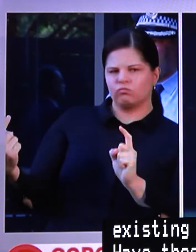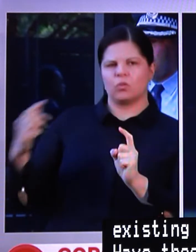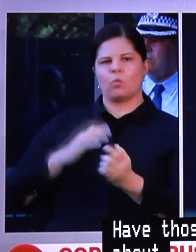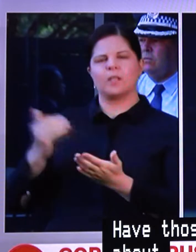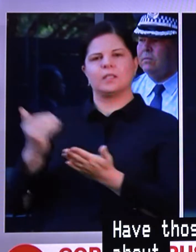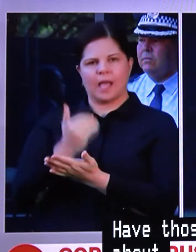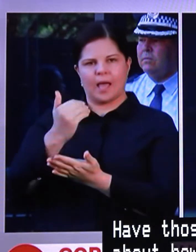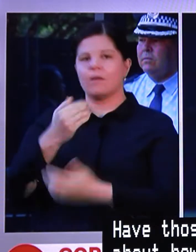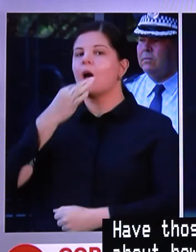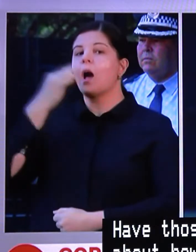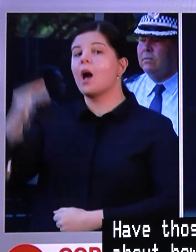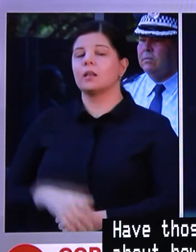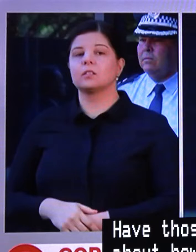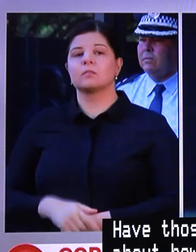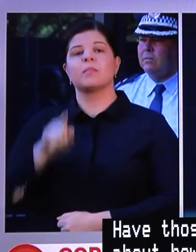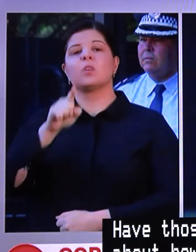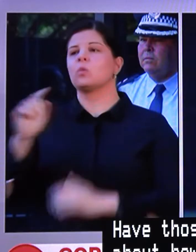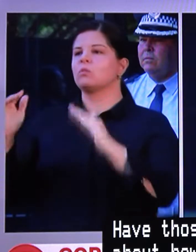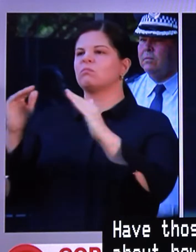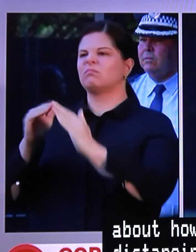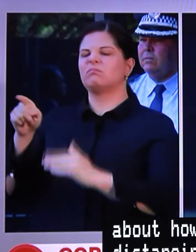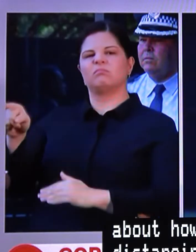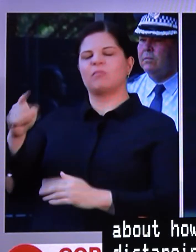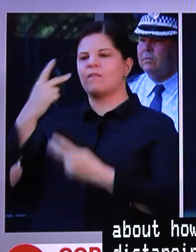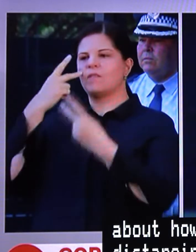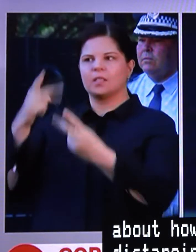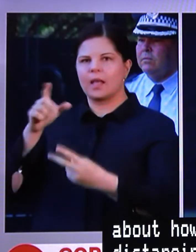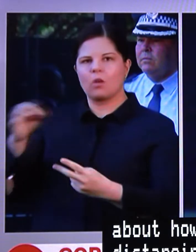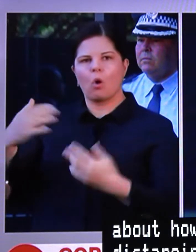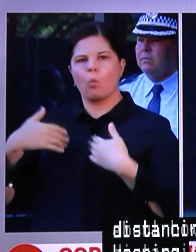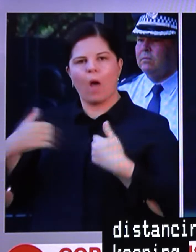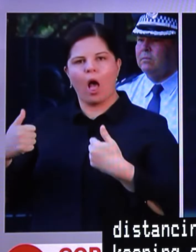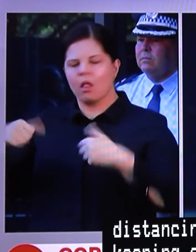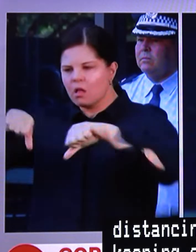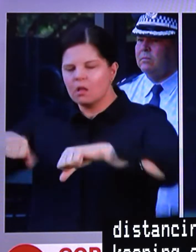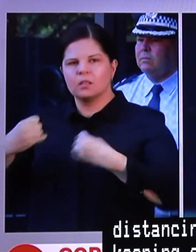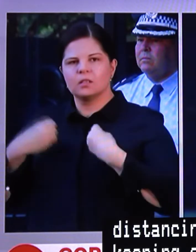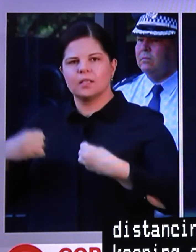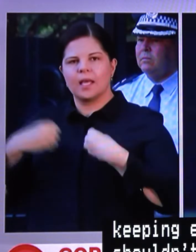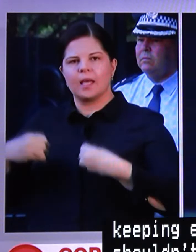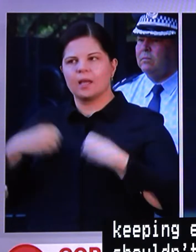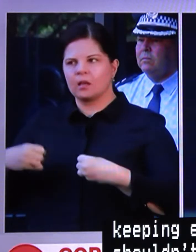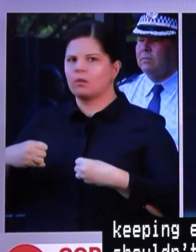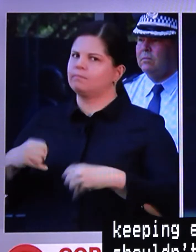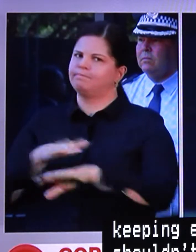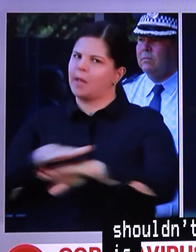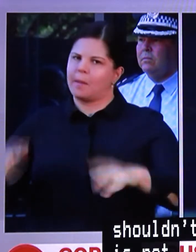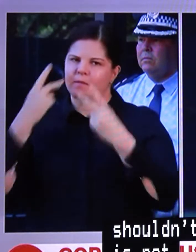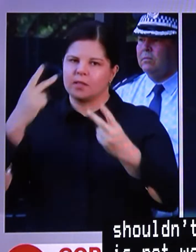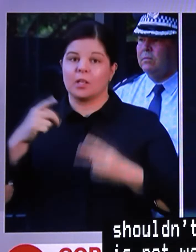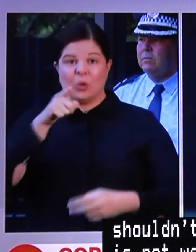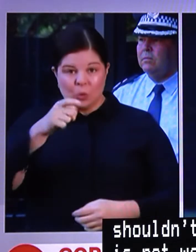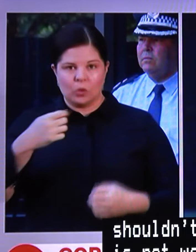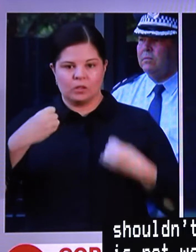safe, and make sure you ask the questions. You shouldn't go to someone's home who's not well, and you certainly shouldn't be leaving your home if you're not well, and please make sure you